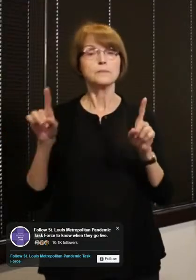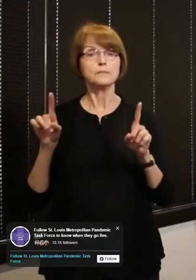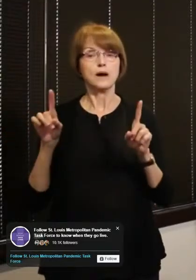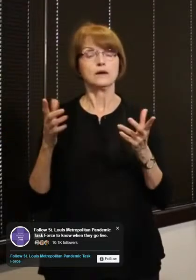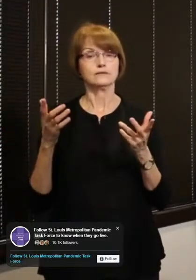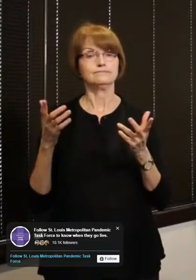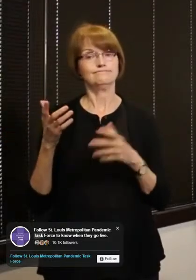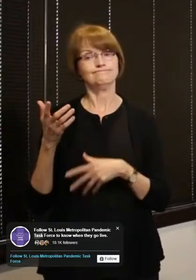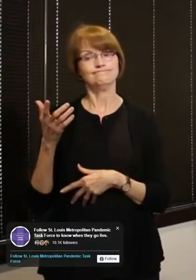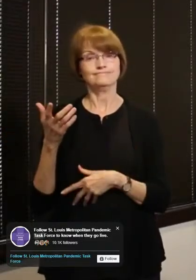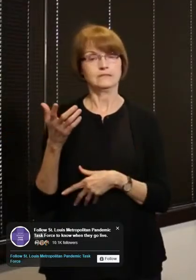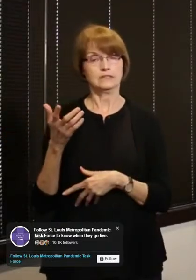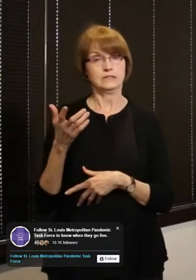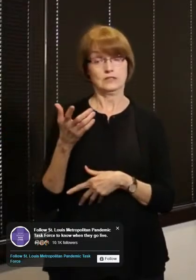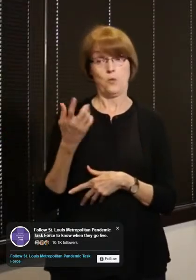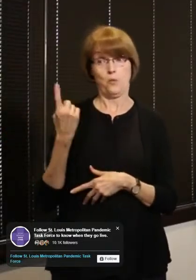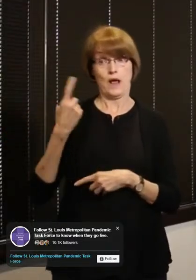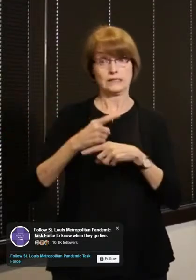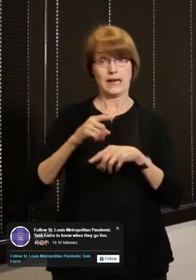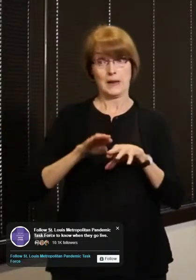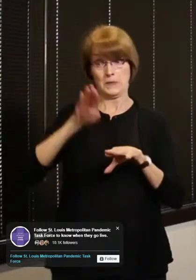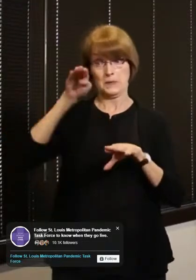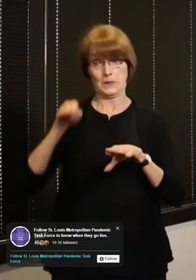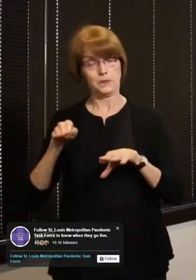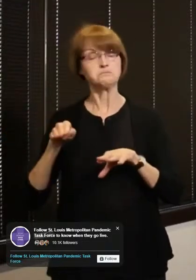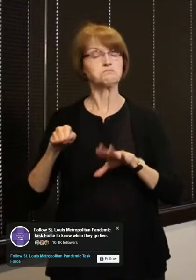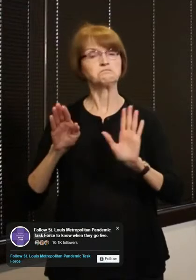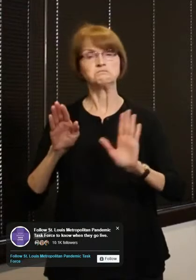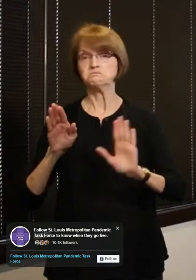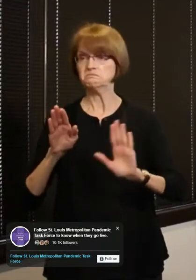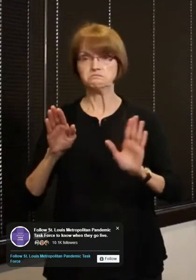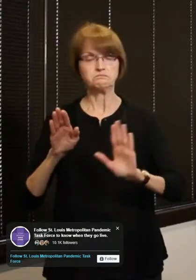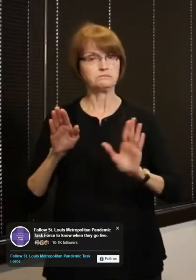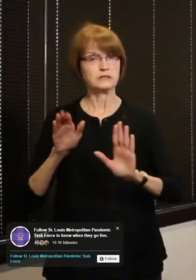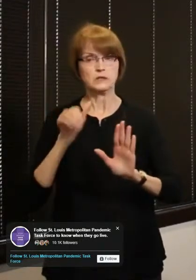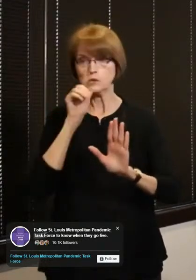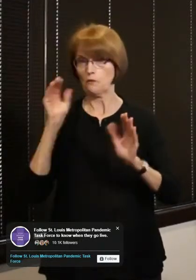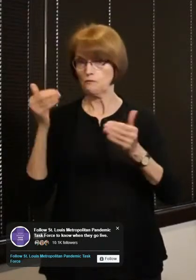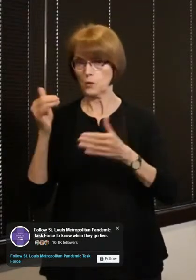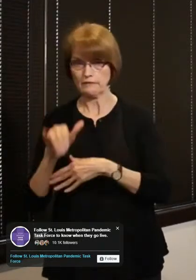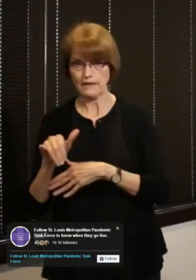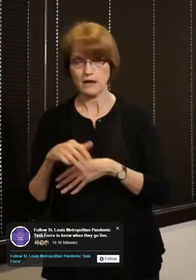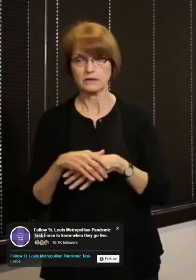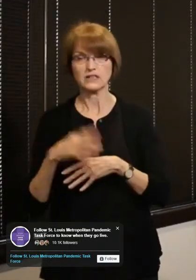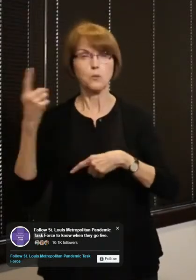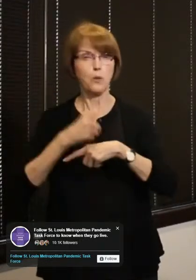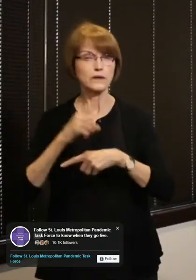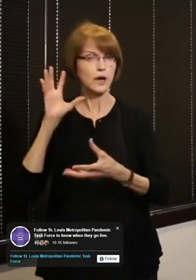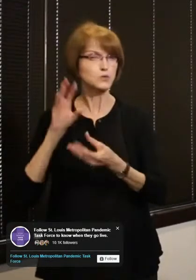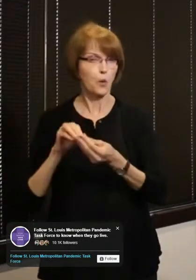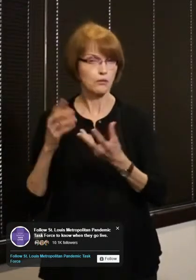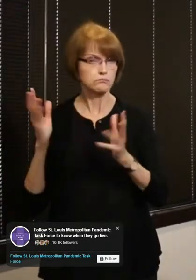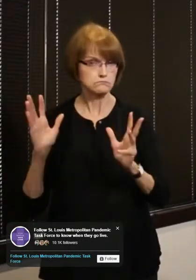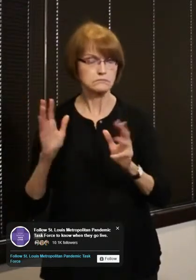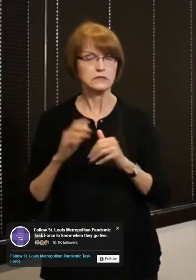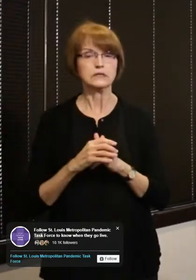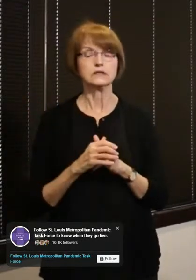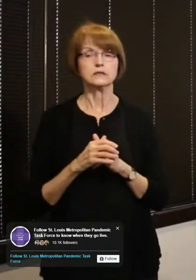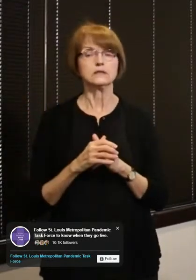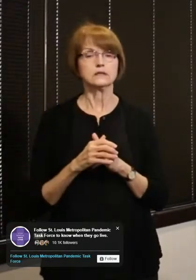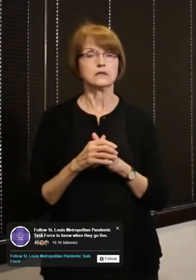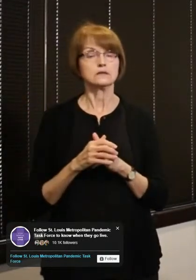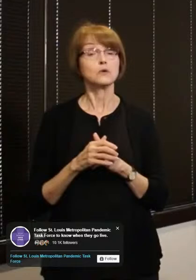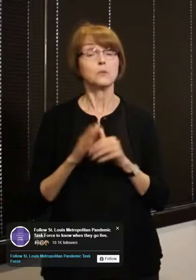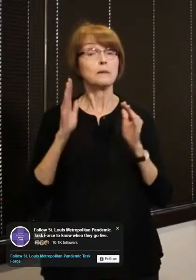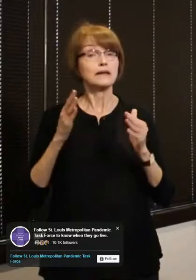said before, we don't react to those daily fluctuations in the data. It is a one-day total, and as we've said before, we pay